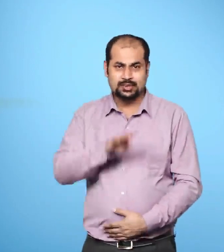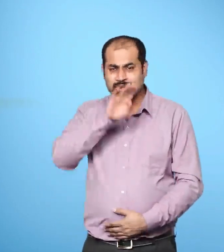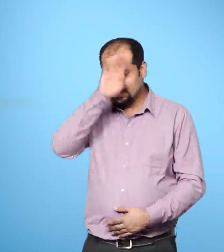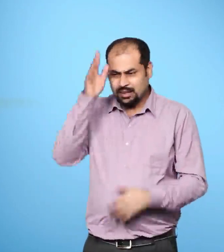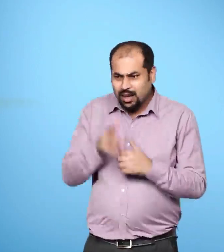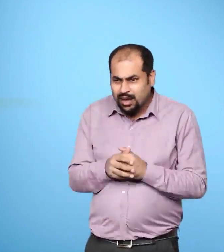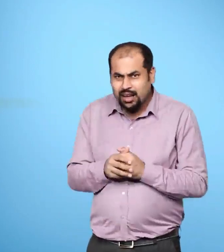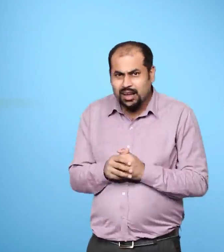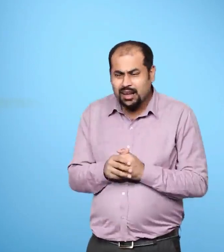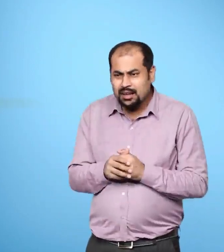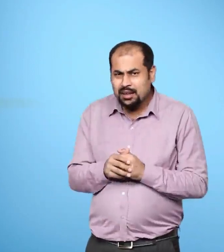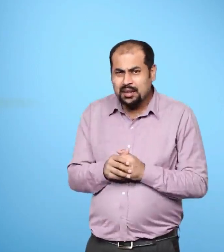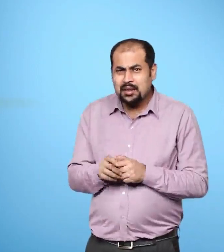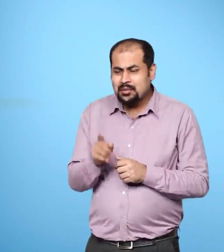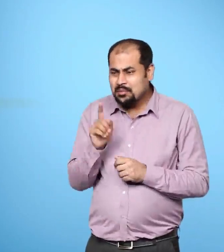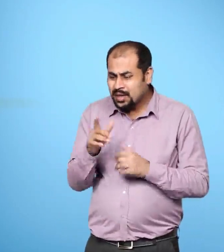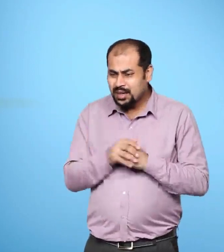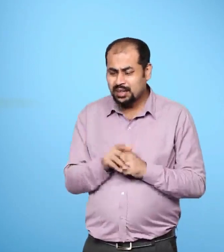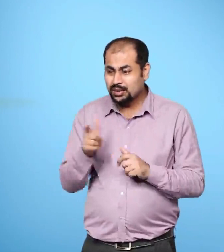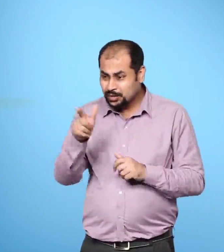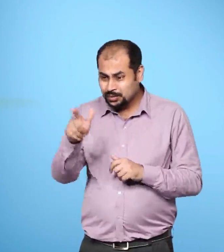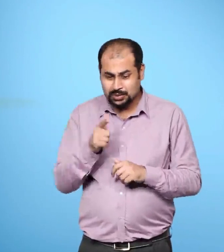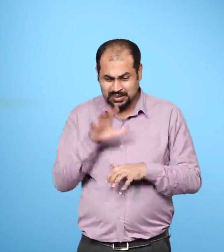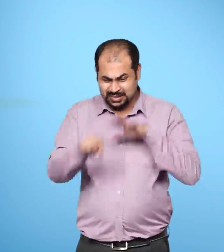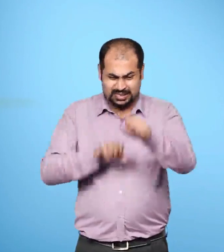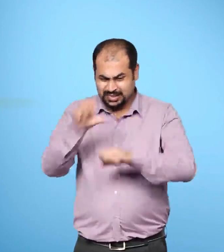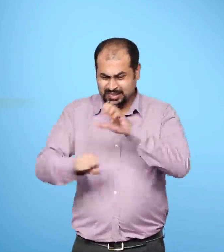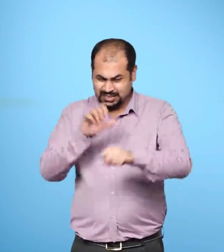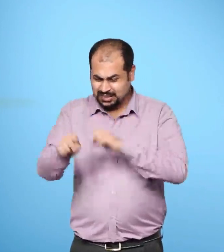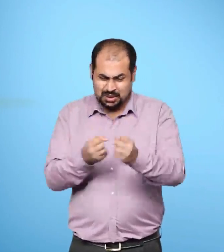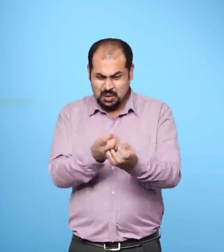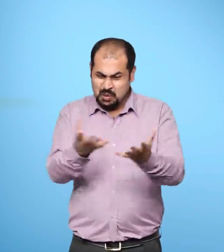King responds, "But how did you count so many rats?"